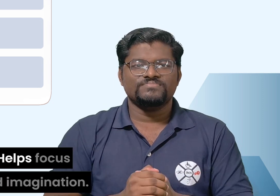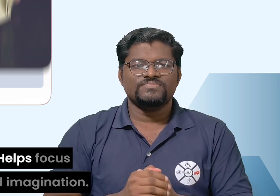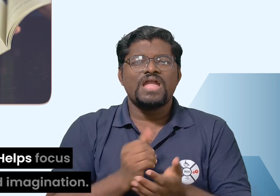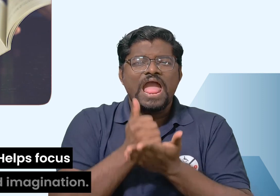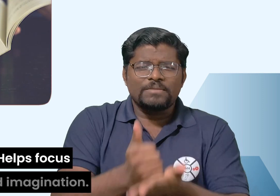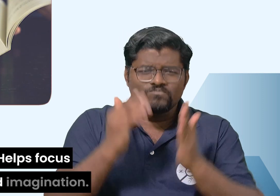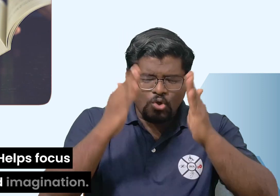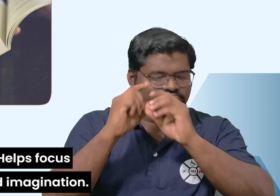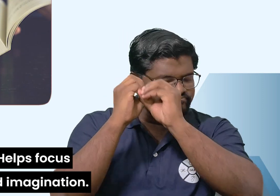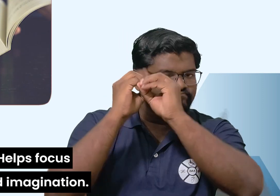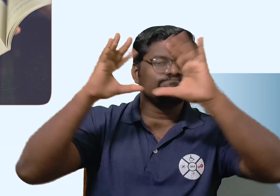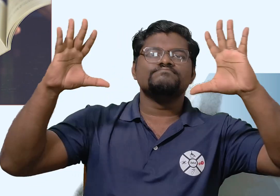Helps focus and imagination.